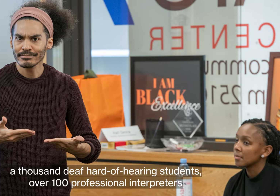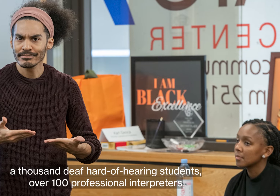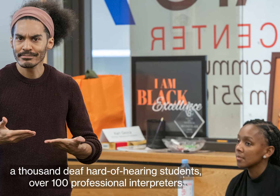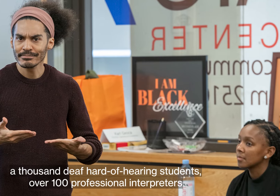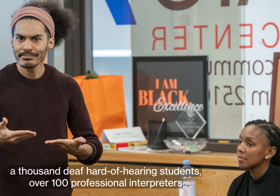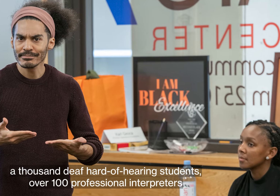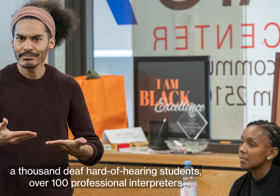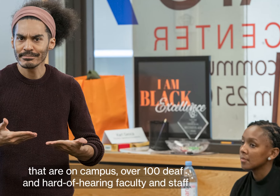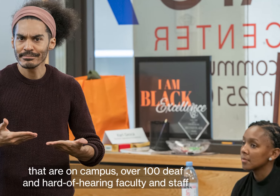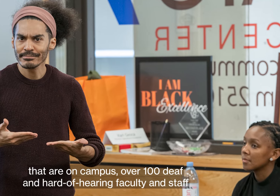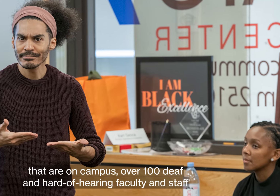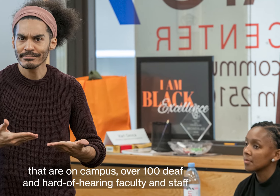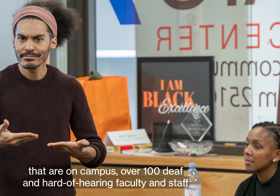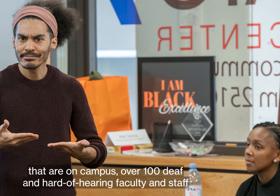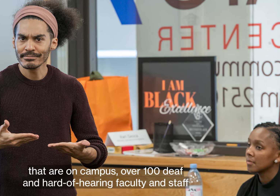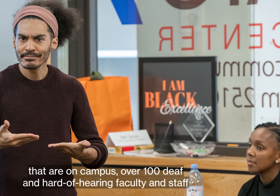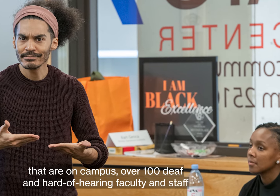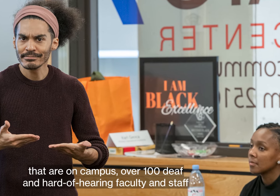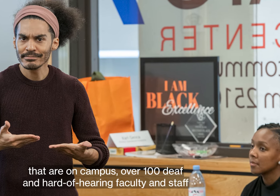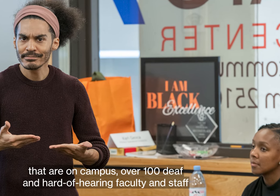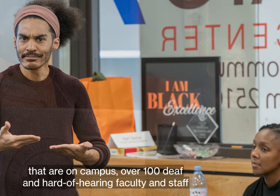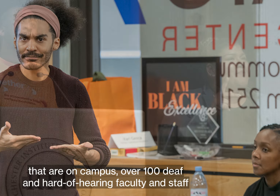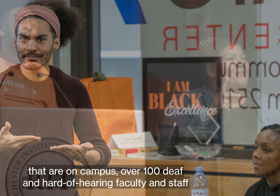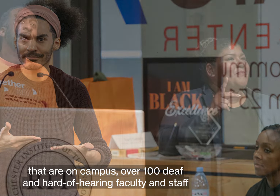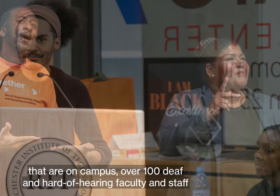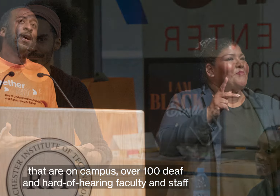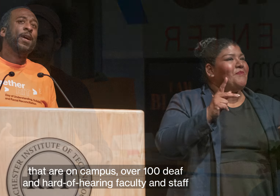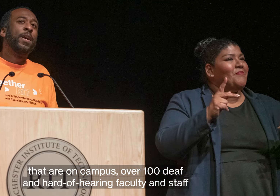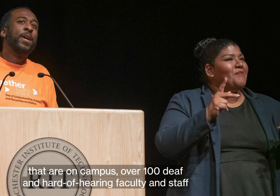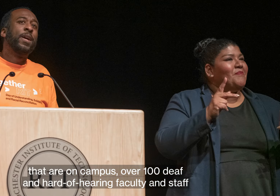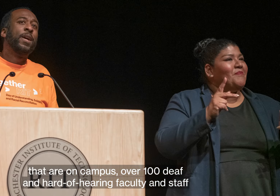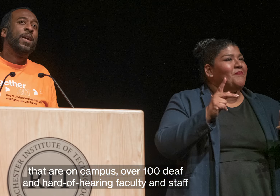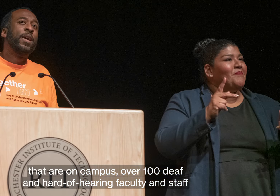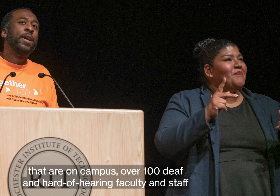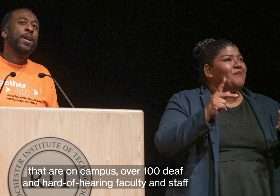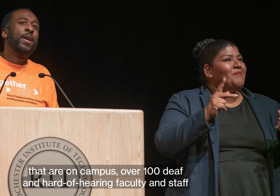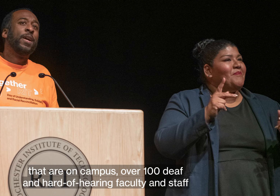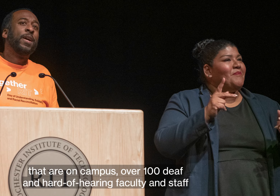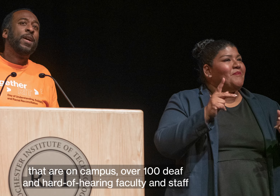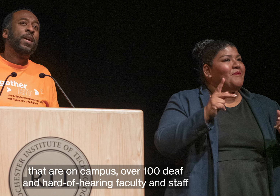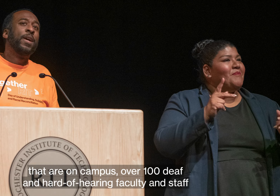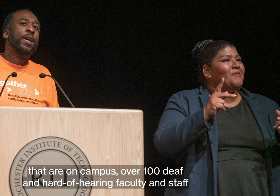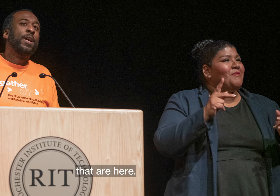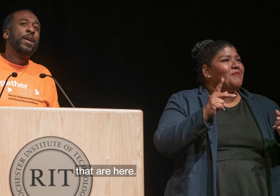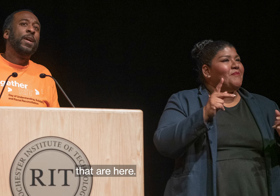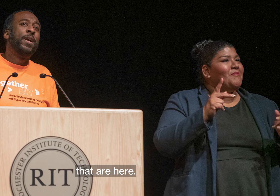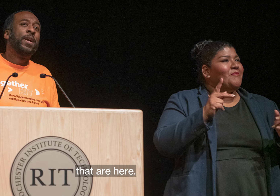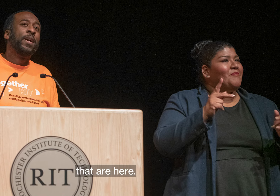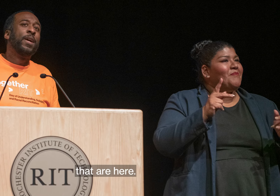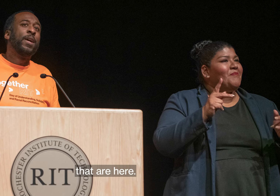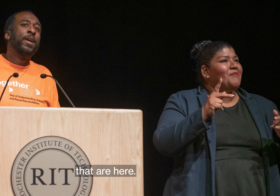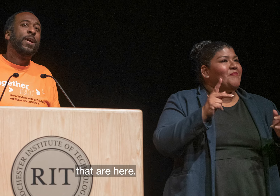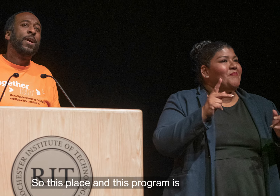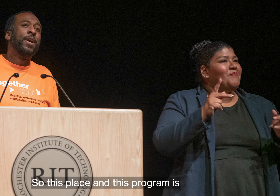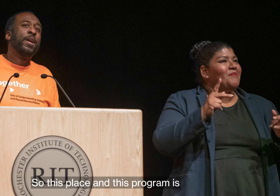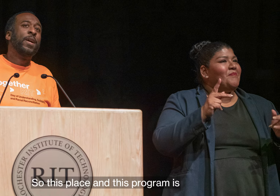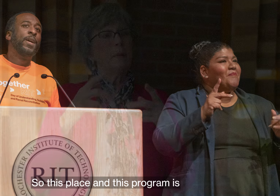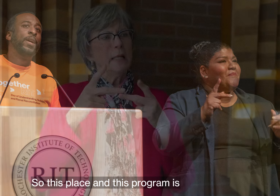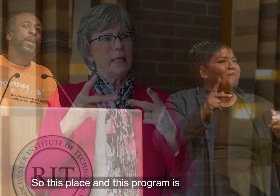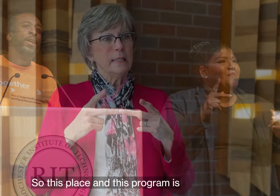professional interpreters that are on campus, over 100 deaf and hard of hearing faculty and staff that are here. So this place